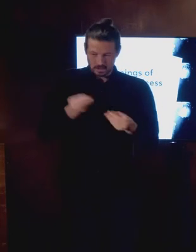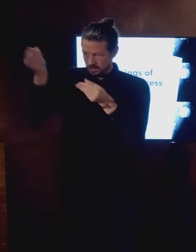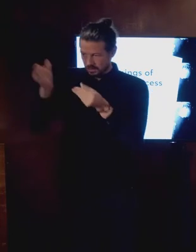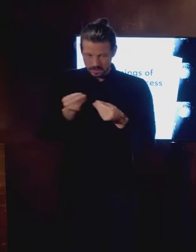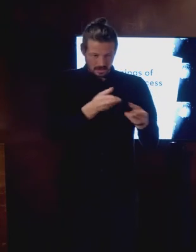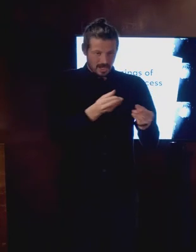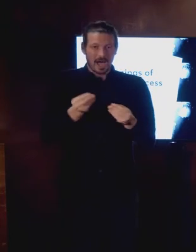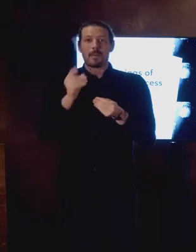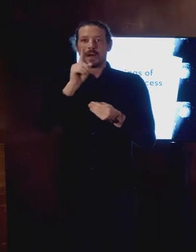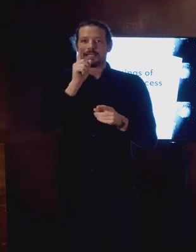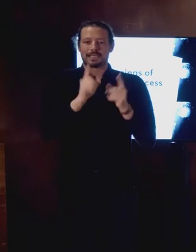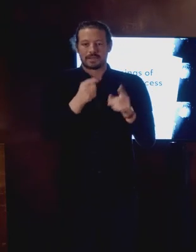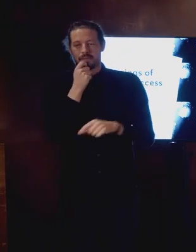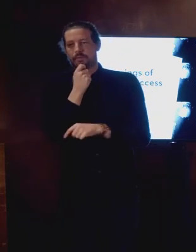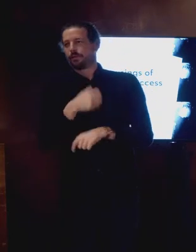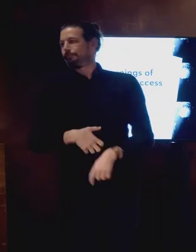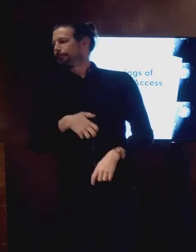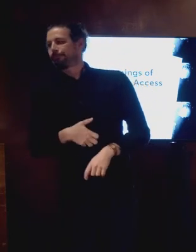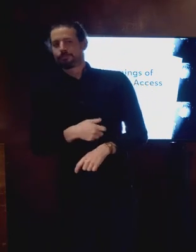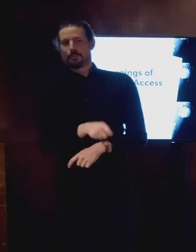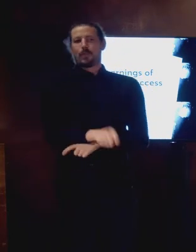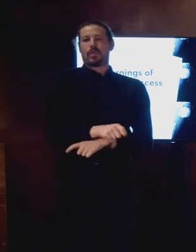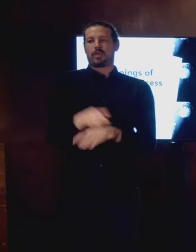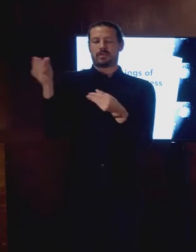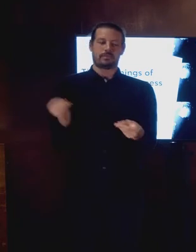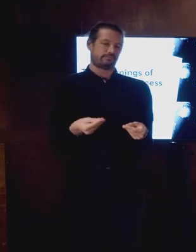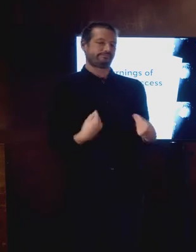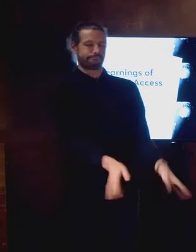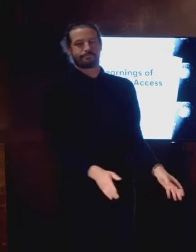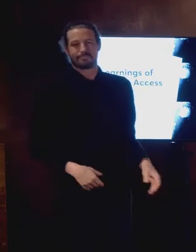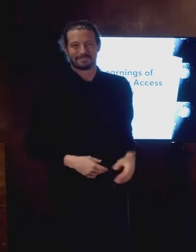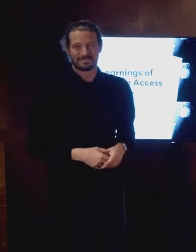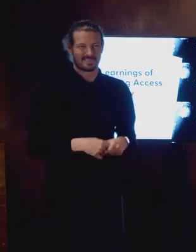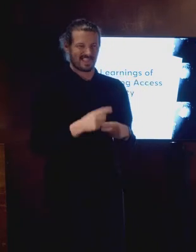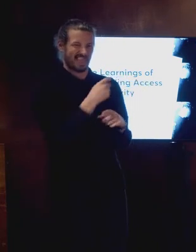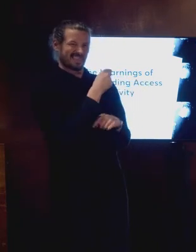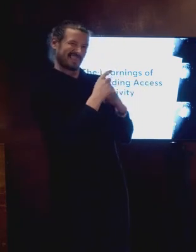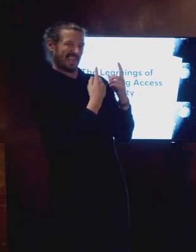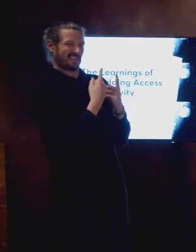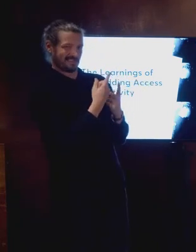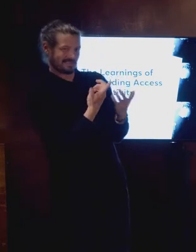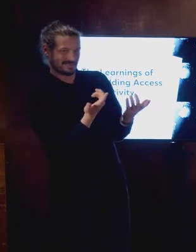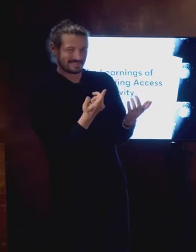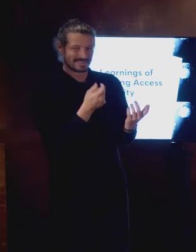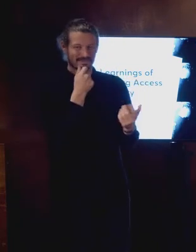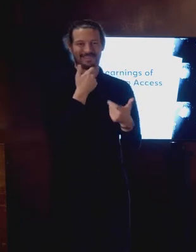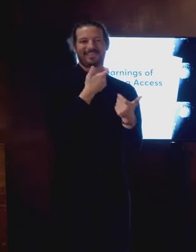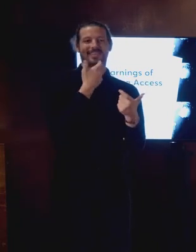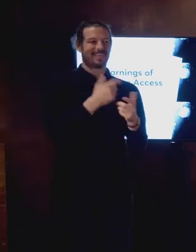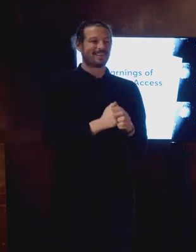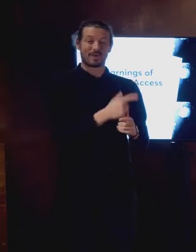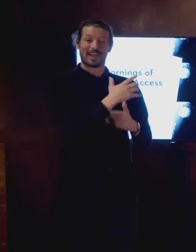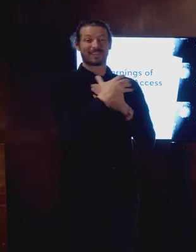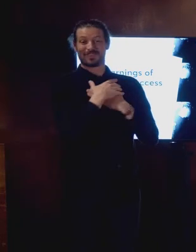but sometimes she can't be bothered. That's it. So, like, I'm not, you know, that thing, that scientific thing over there. Yeah. And she really enjoyed